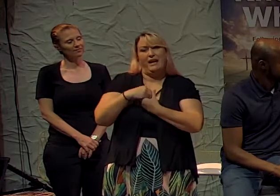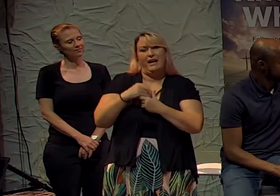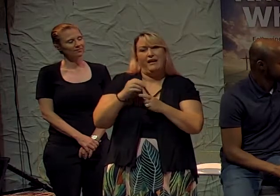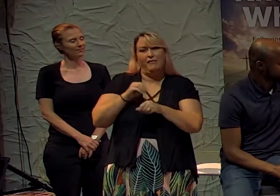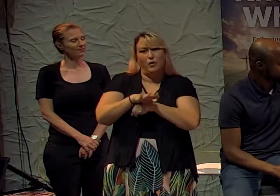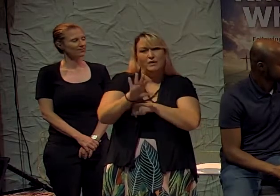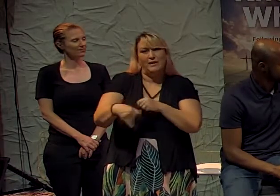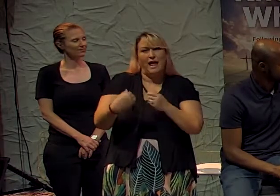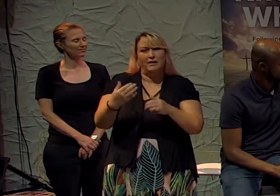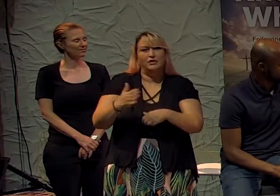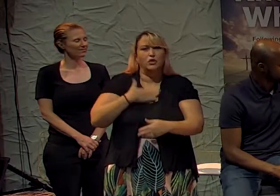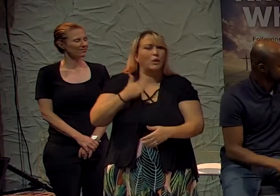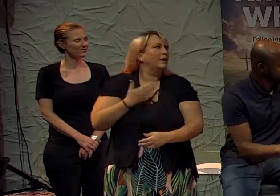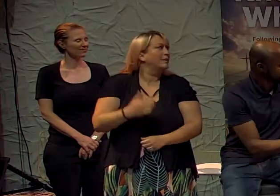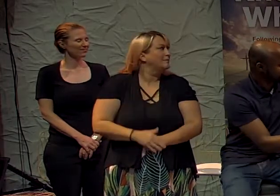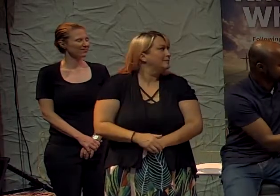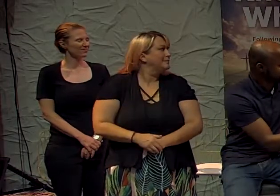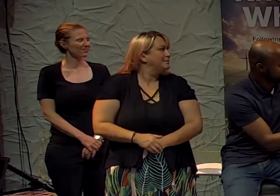that, I'll pass the mic.